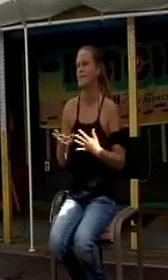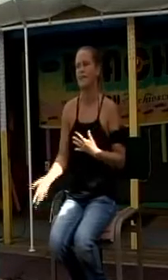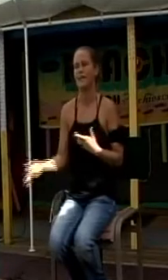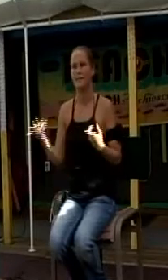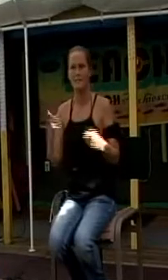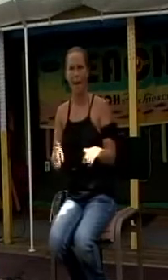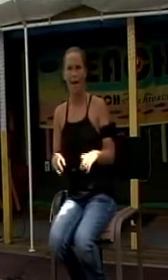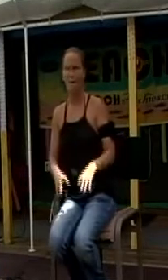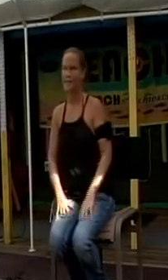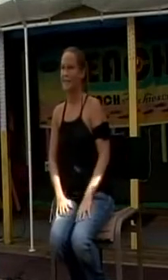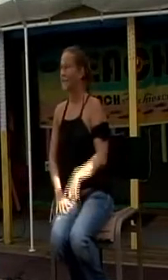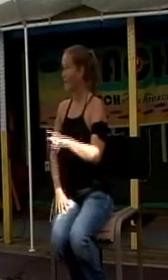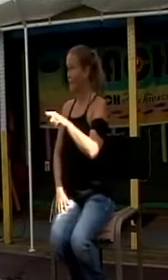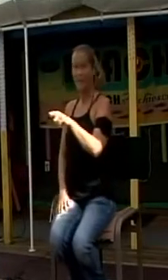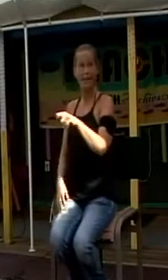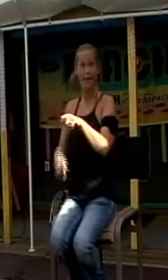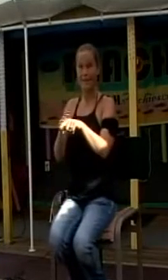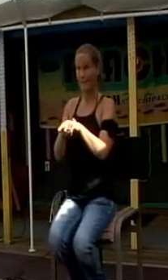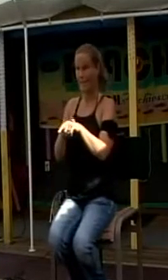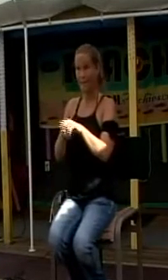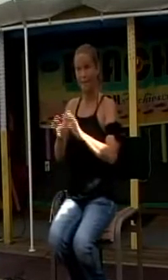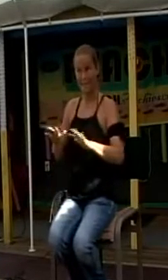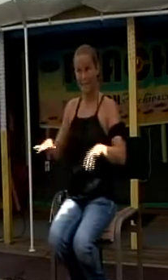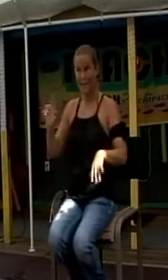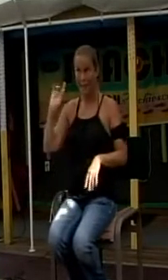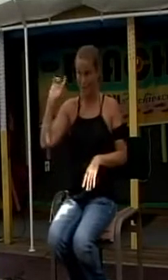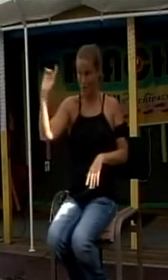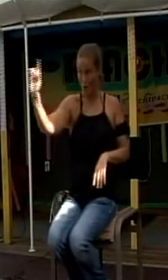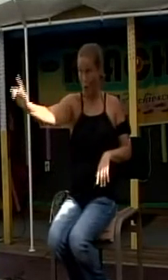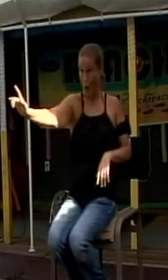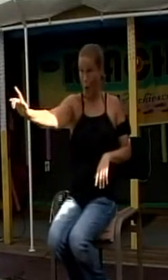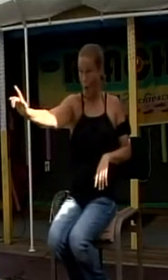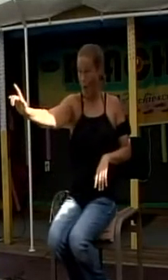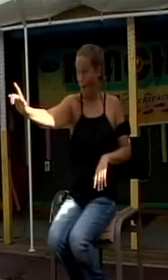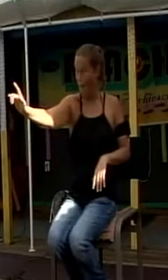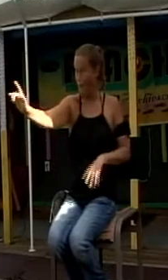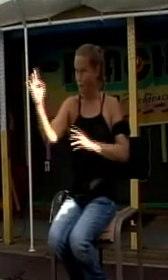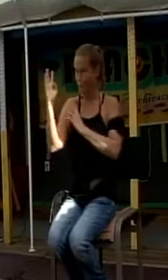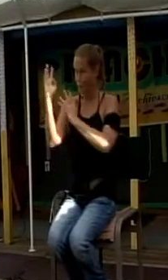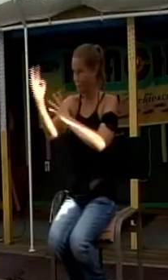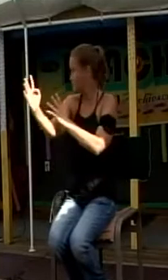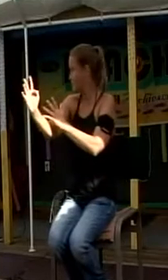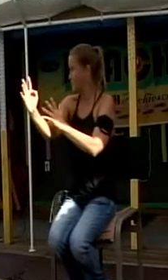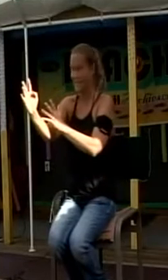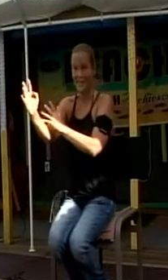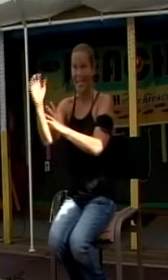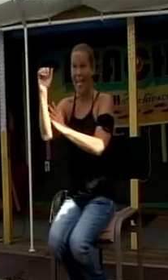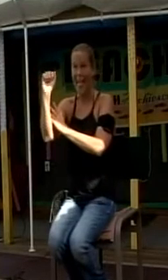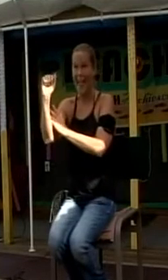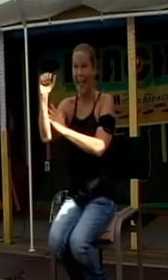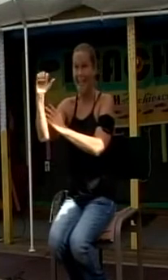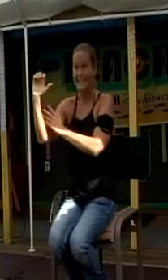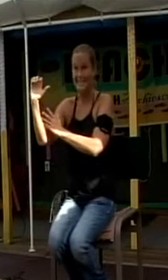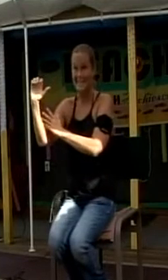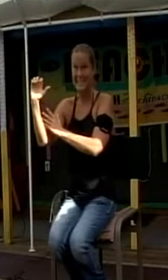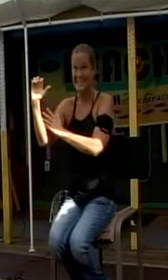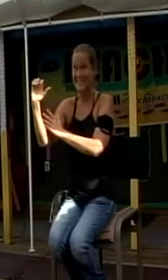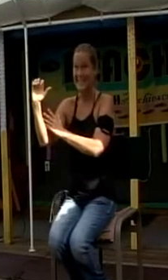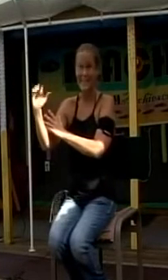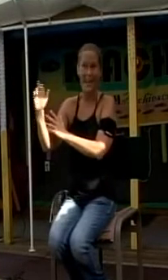camper. Did you hear that, guys? Air-conditioned. You with me? He's not paying attention. Hello? Hey, you